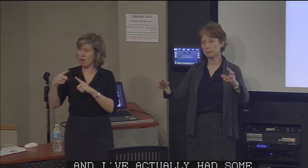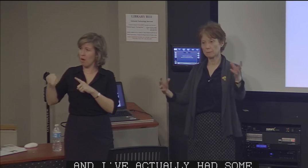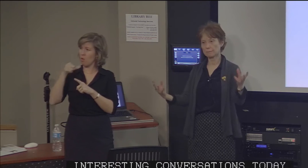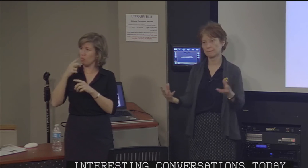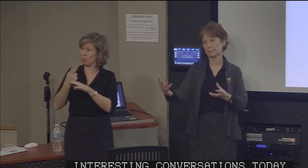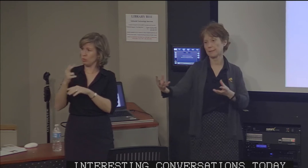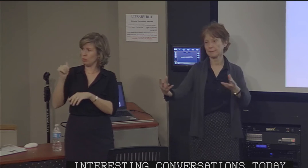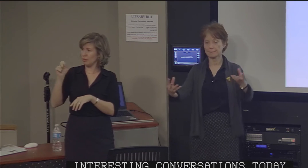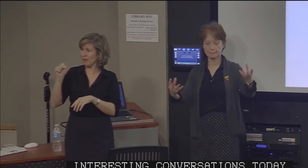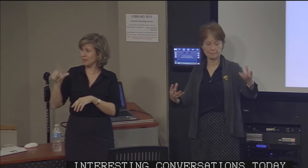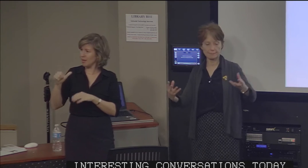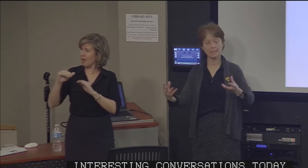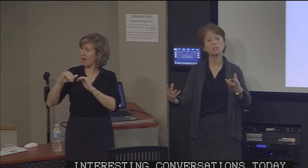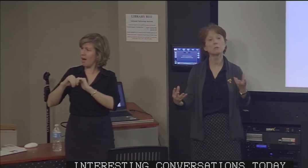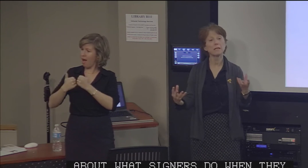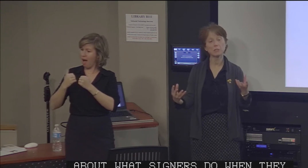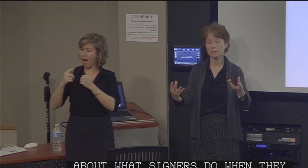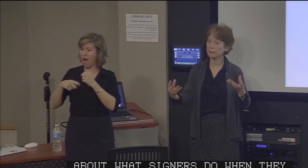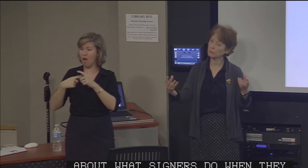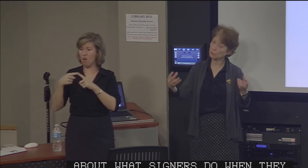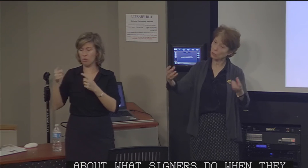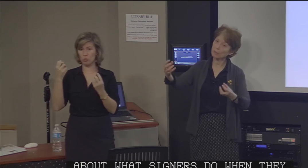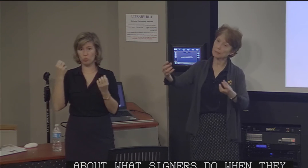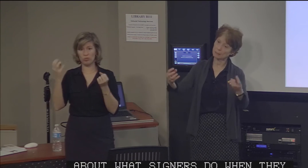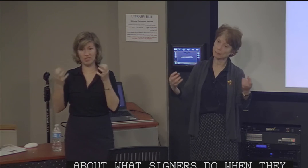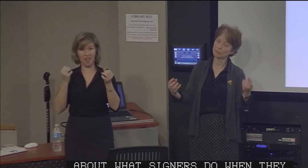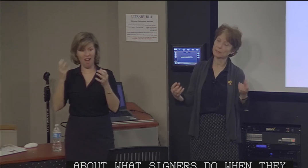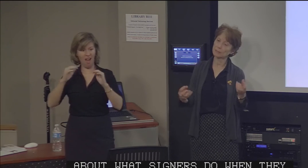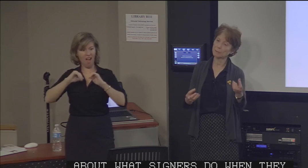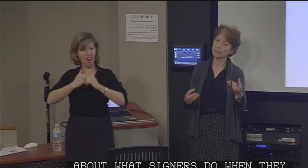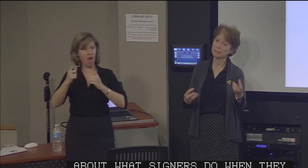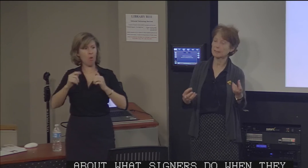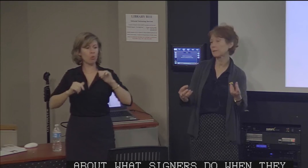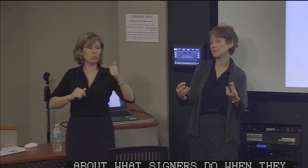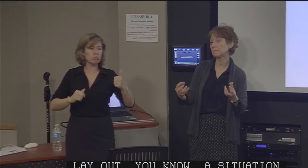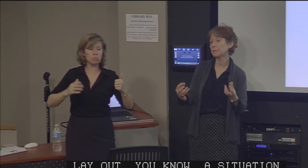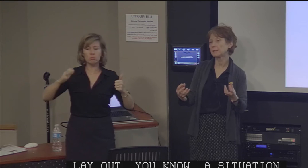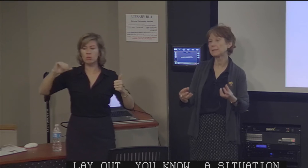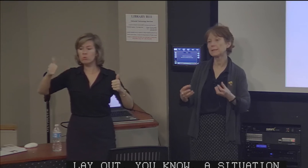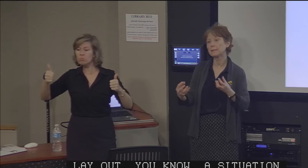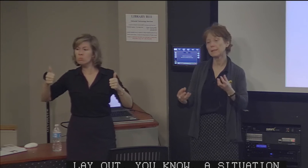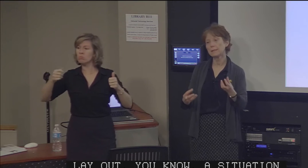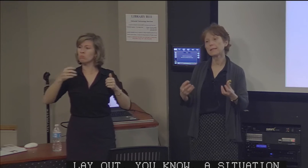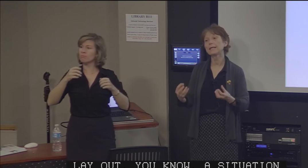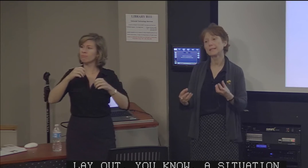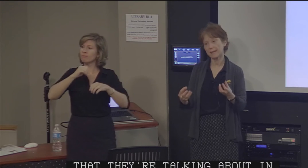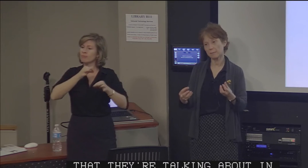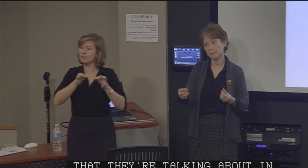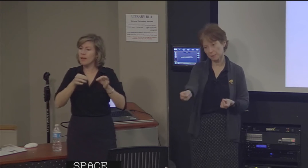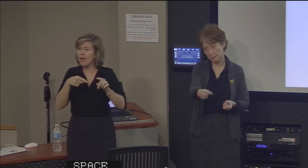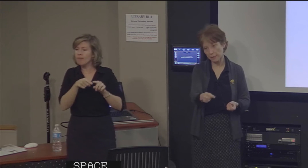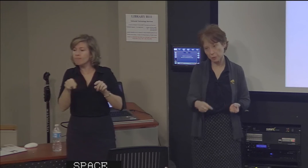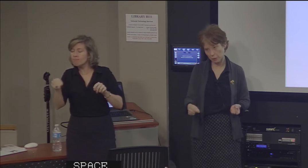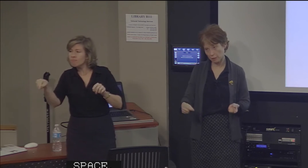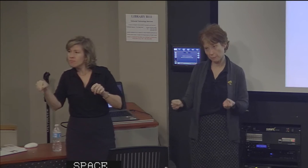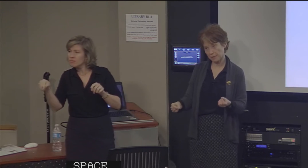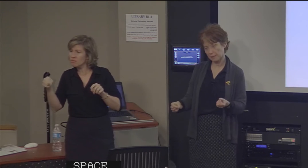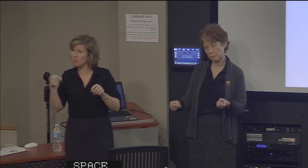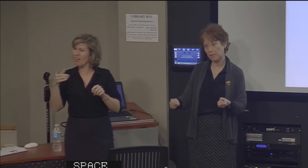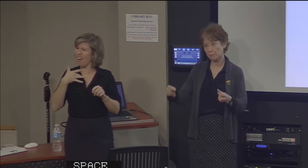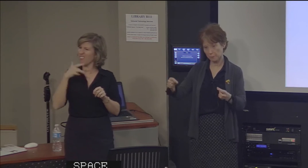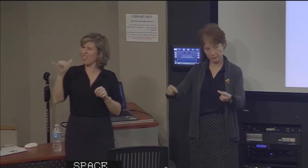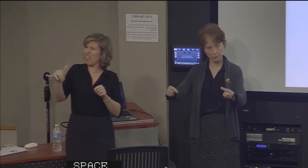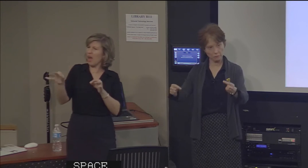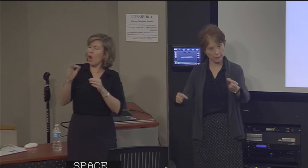you know, situation that they're talking about in space. And there's something a little like that about sketching on a piece